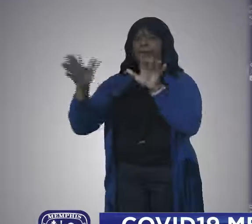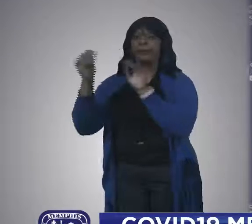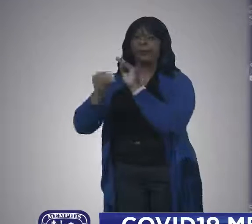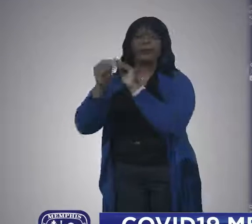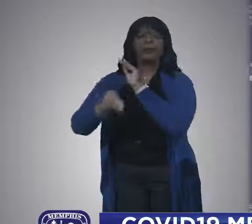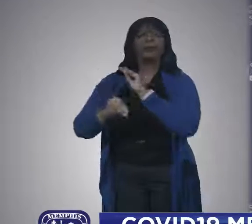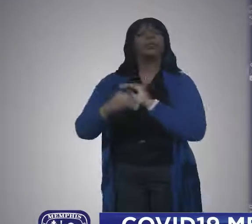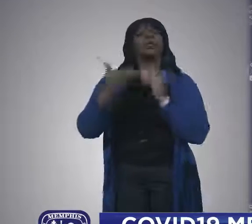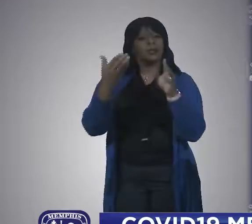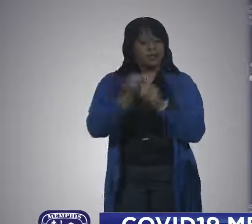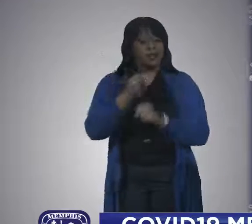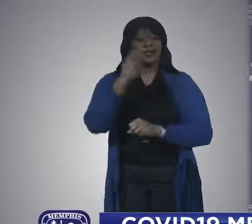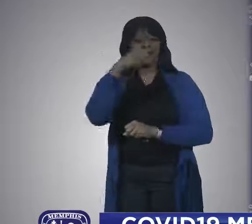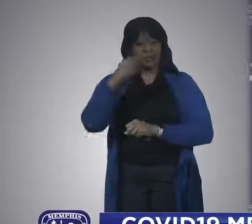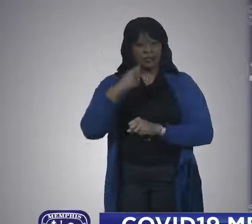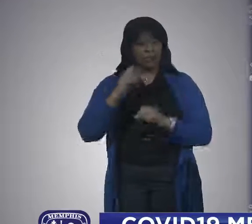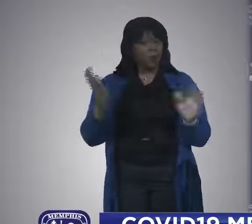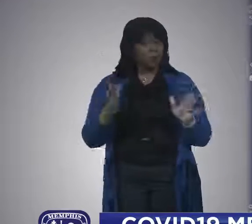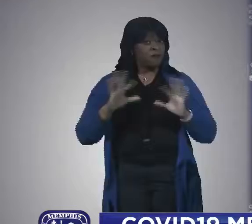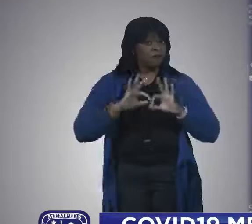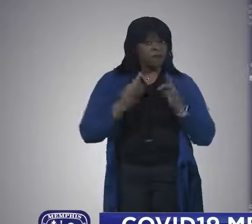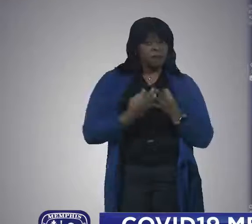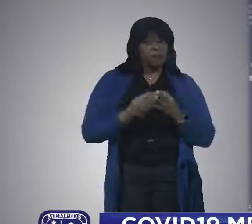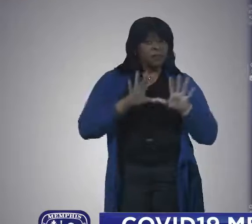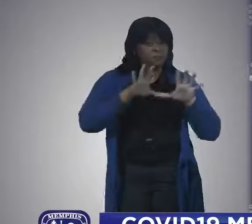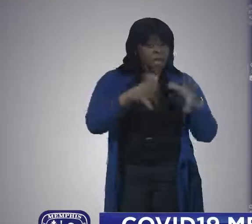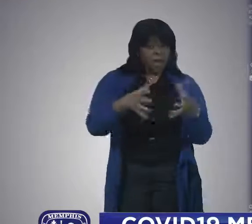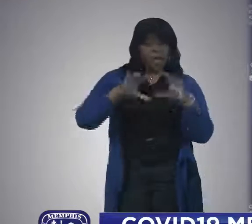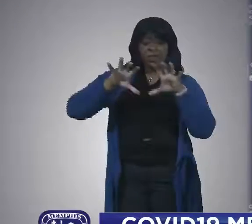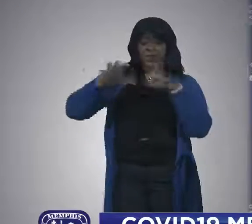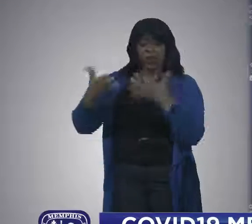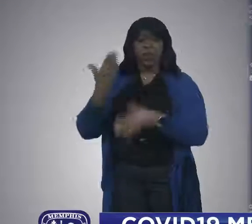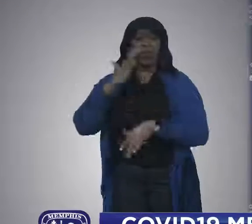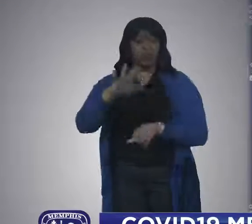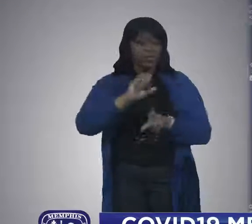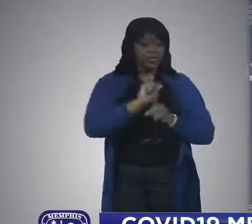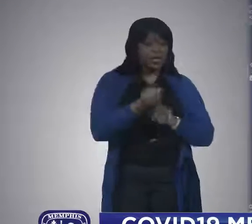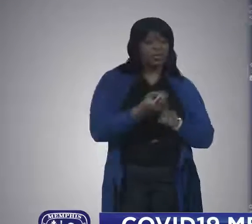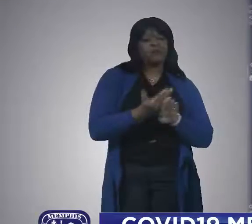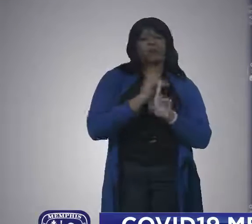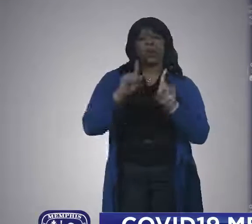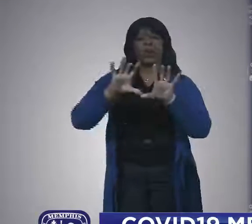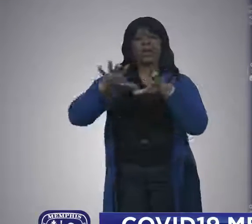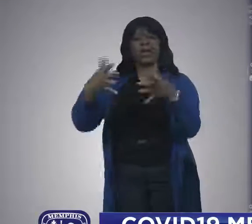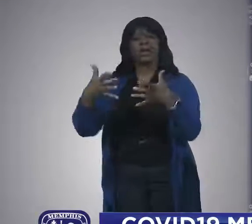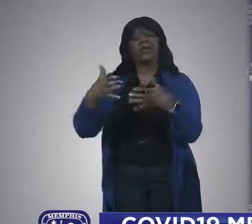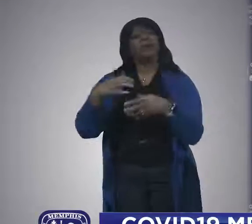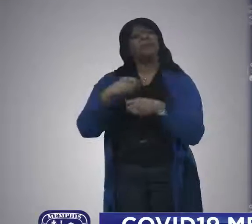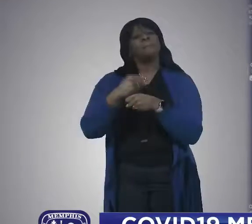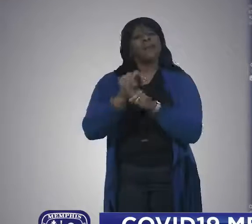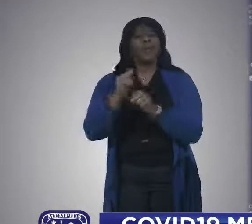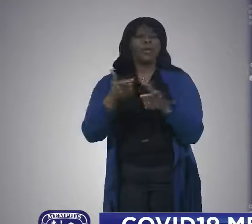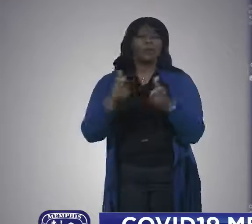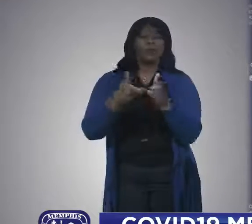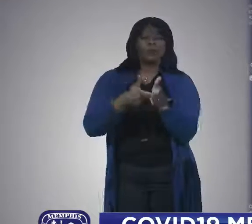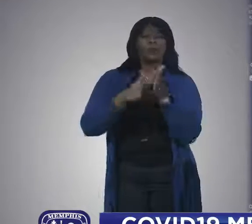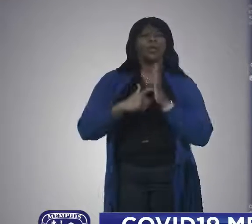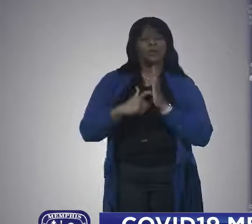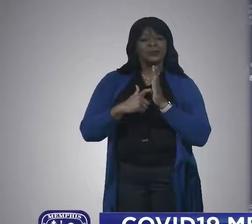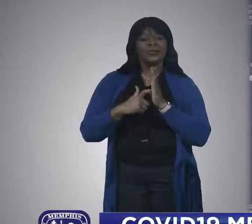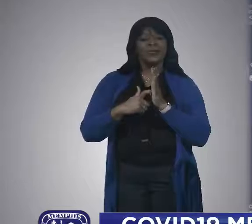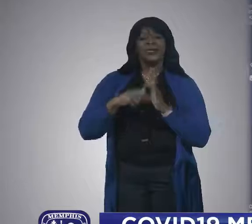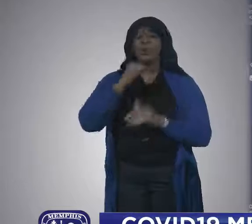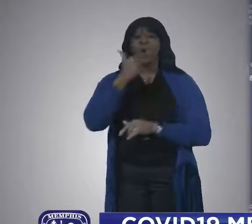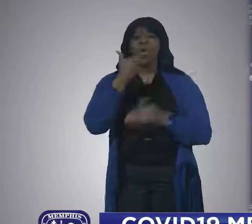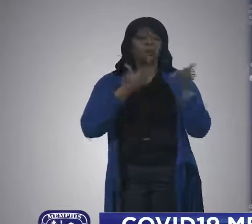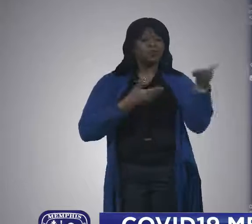go get tested. I encourage families, if you're going to gather in groups, know your status before you gather and make that part of the prerequisite. Not just